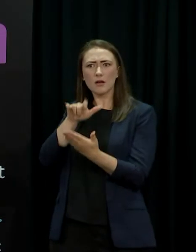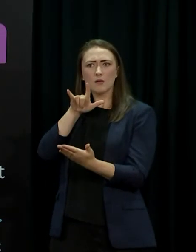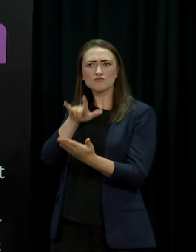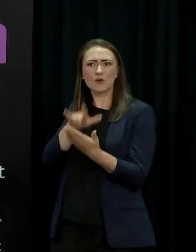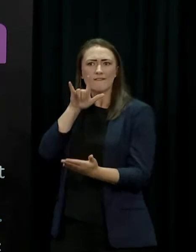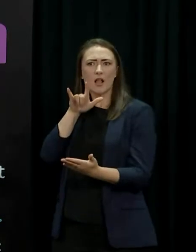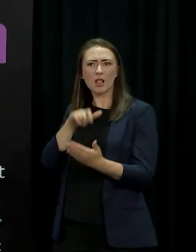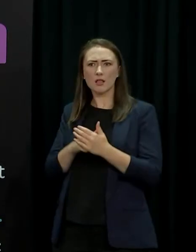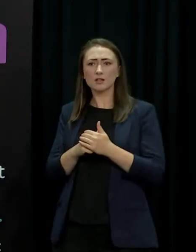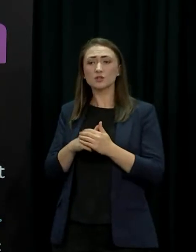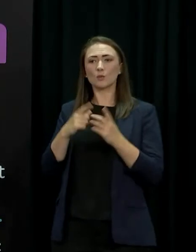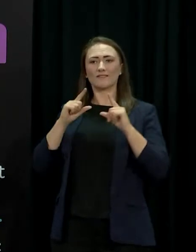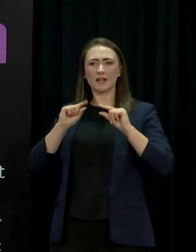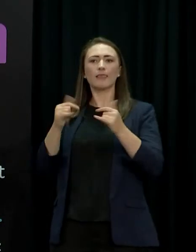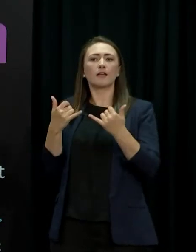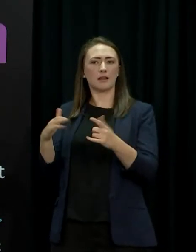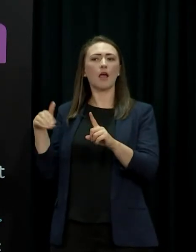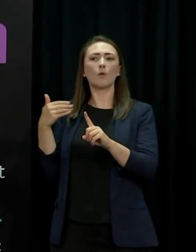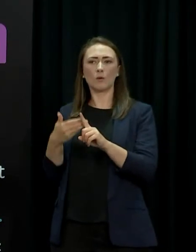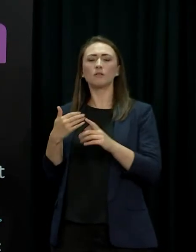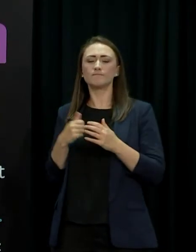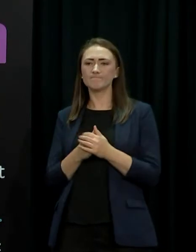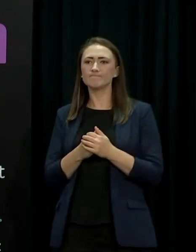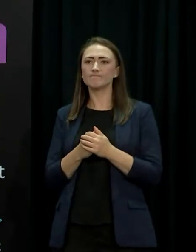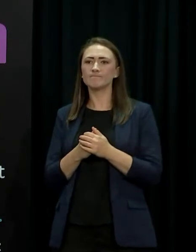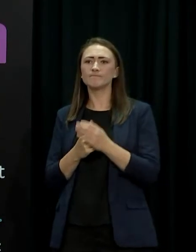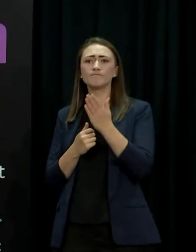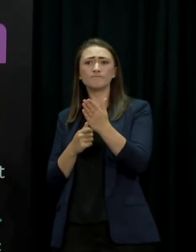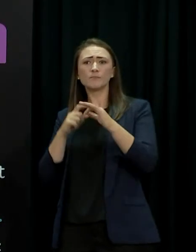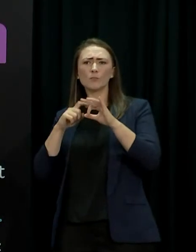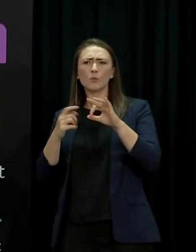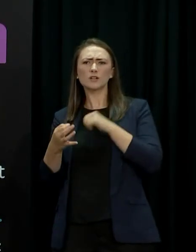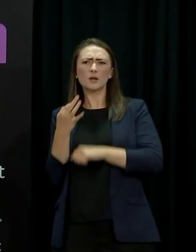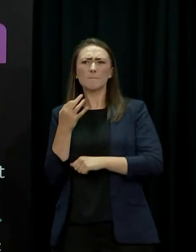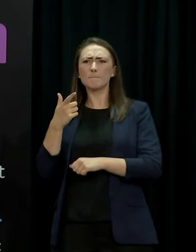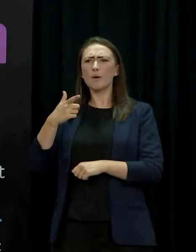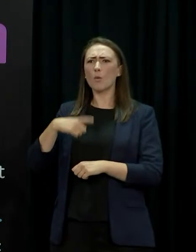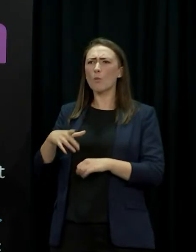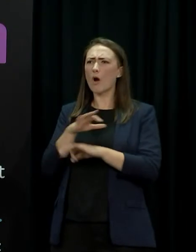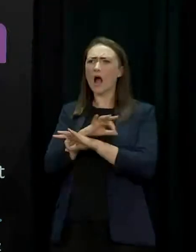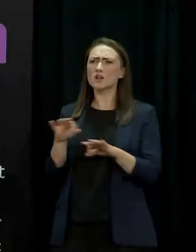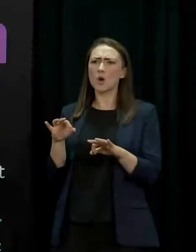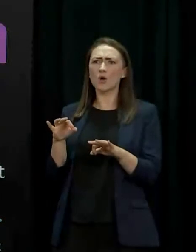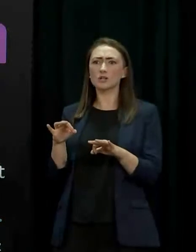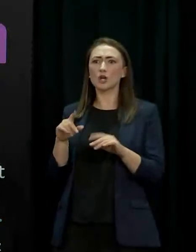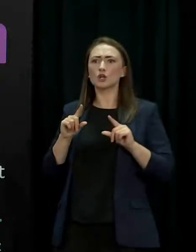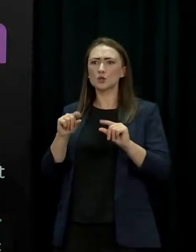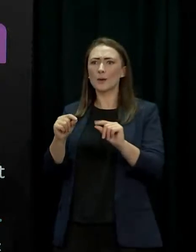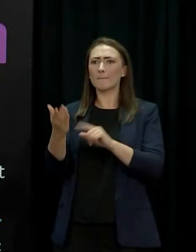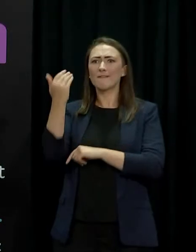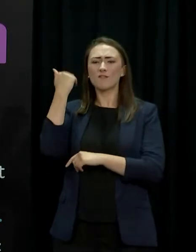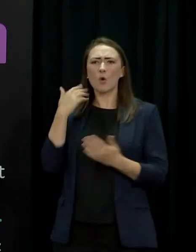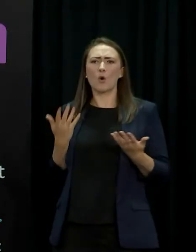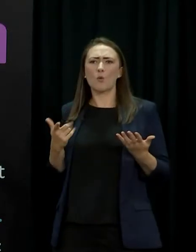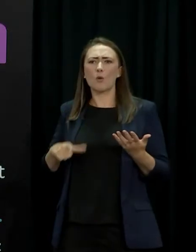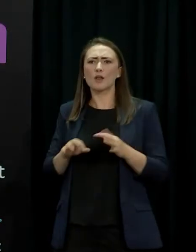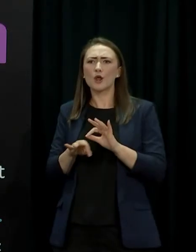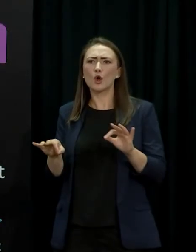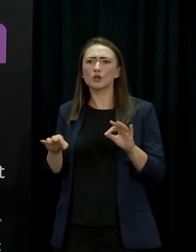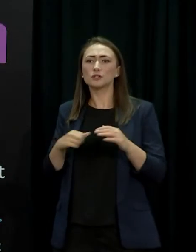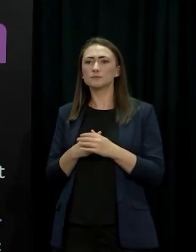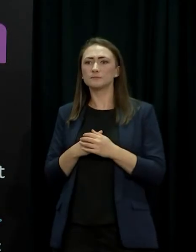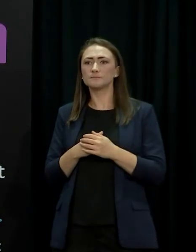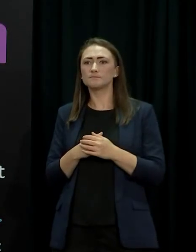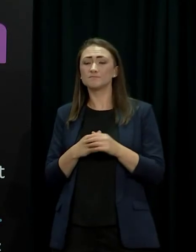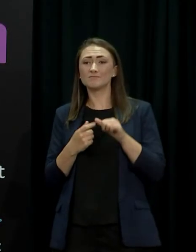approval given enough space to happen before the outbreak, this next wave of the outbreak? Well, ultimately, MedSafe needed to